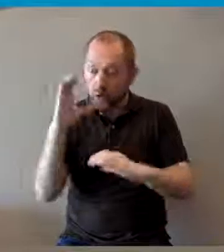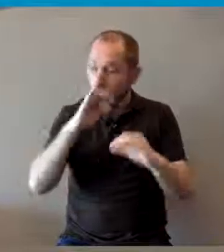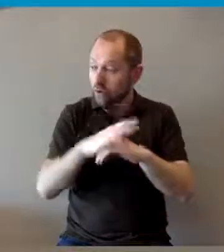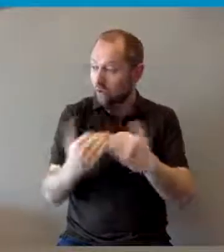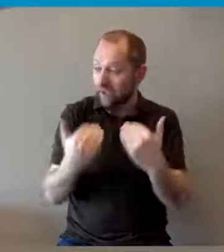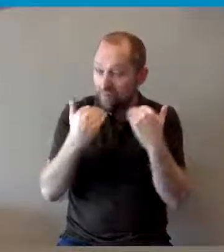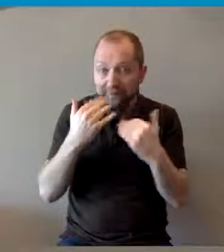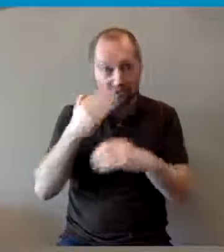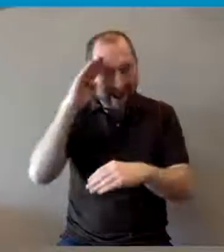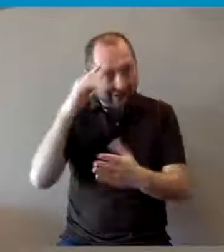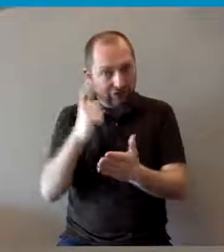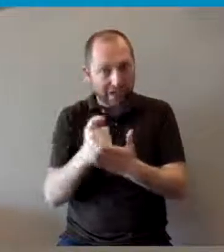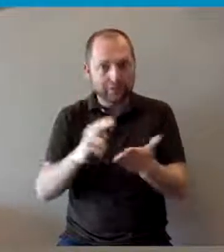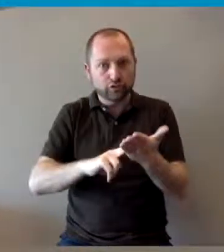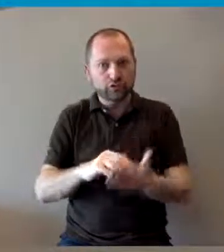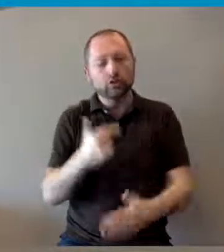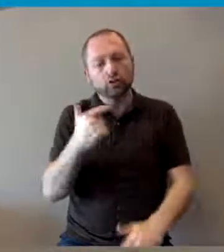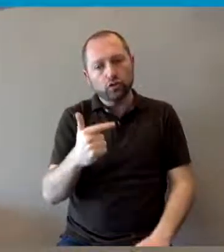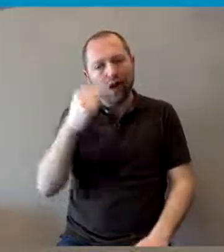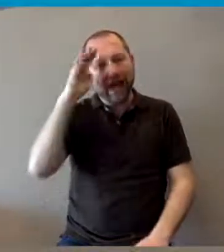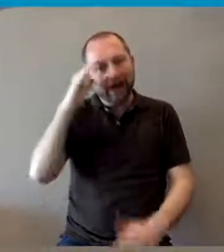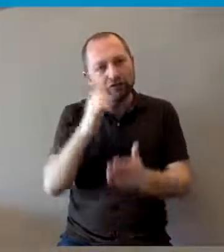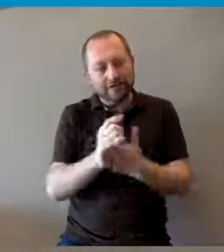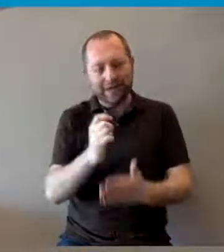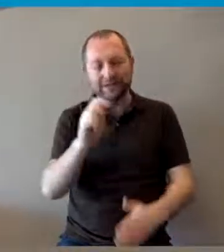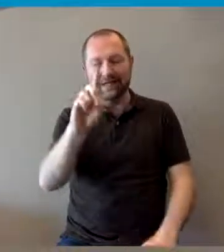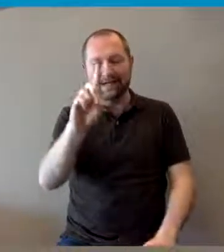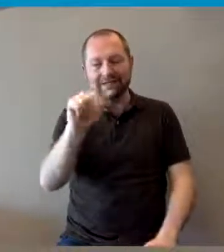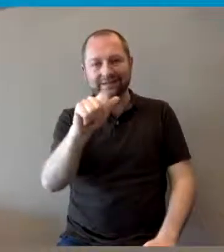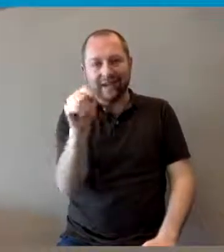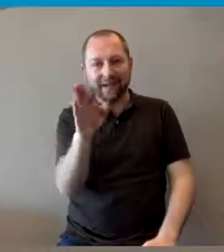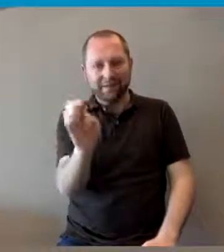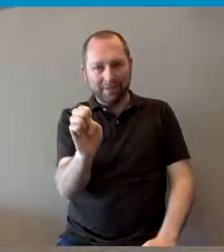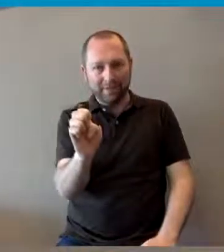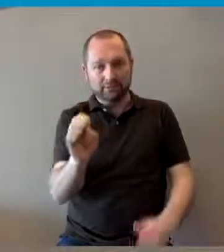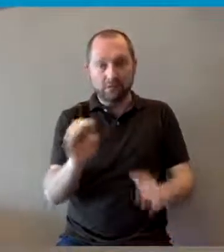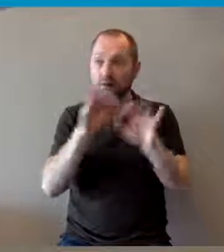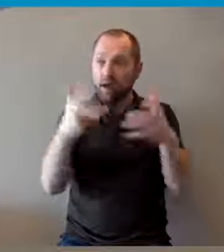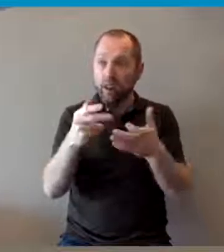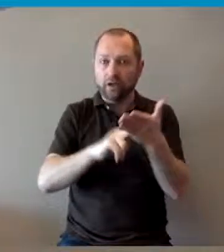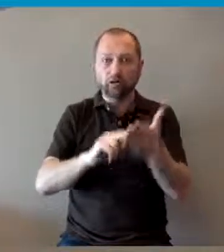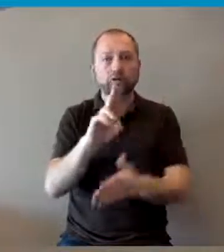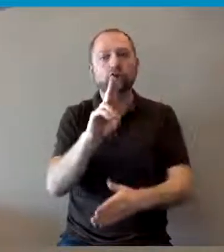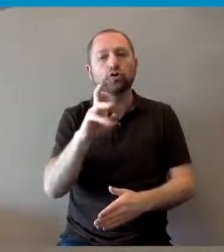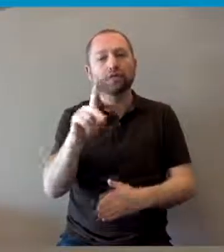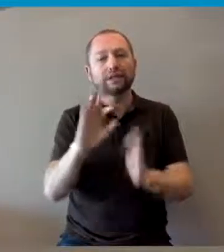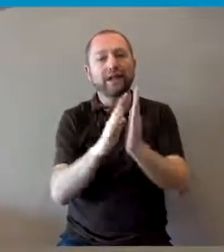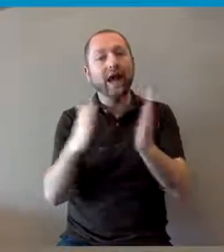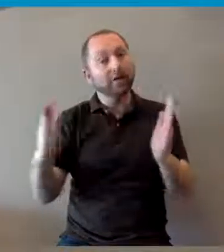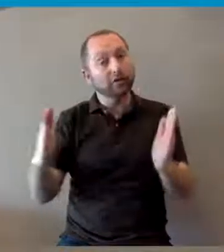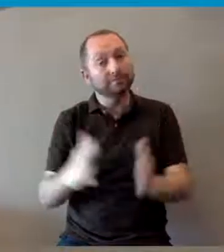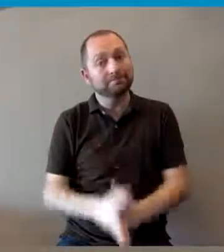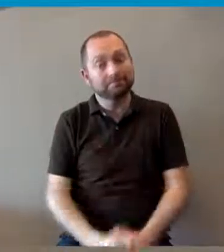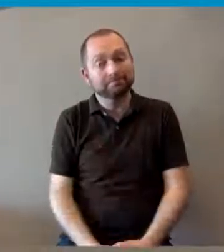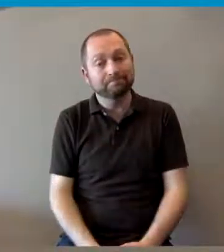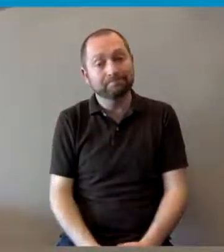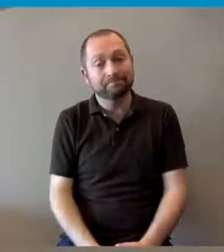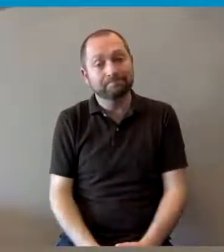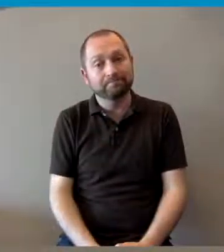can search for articles published in the Irish Times via the two Irish Times databases available online via UCD Library.